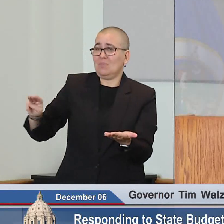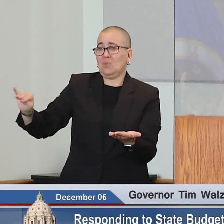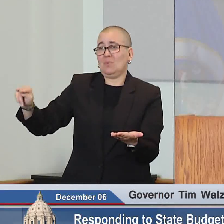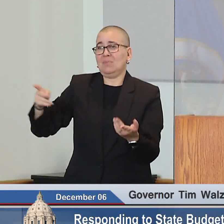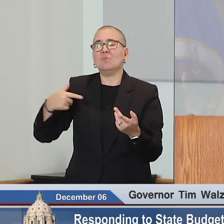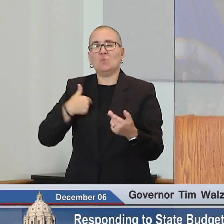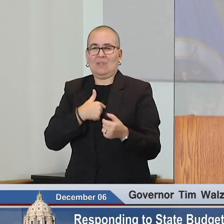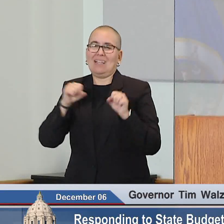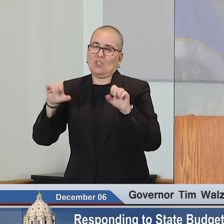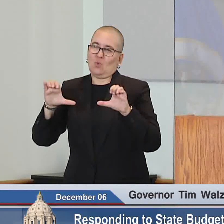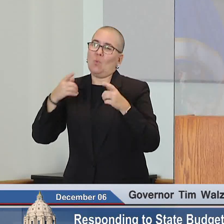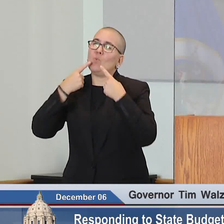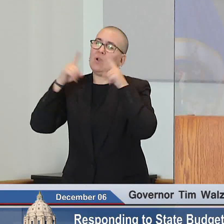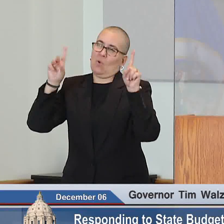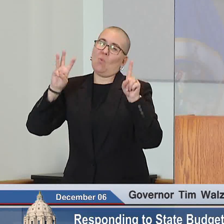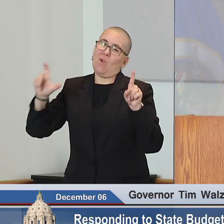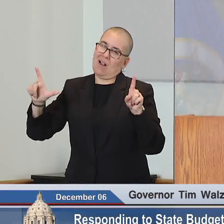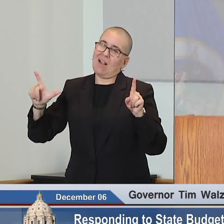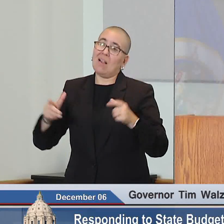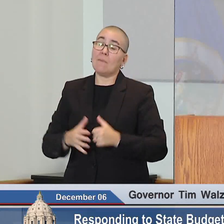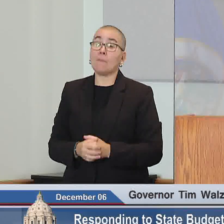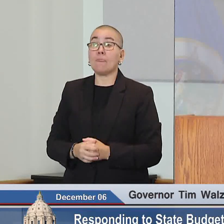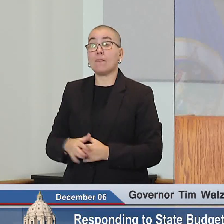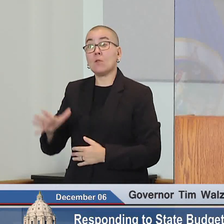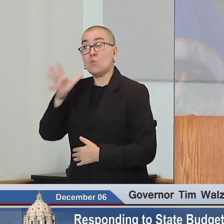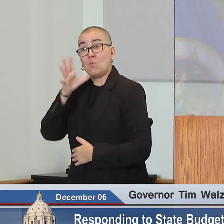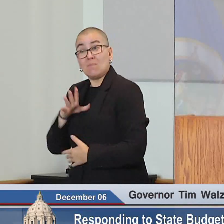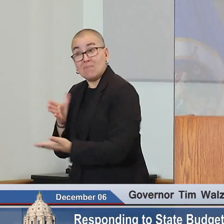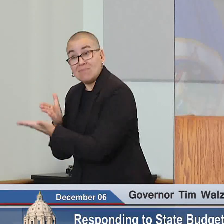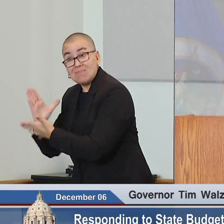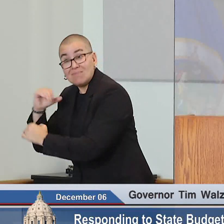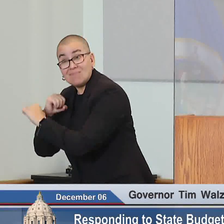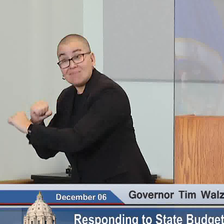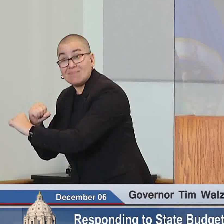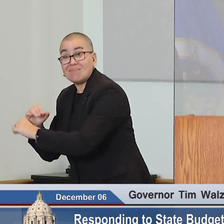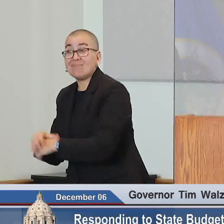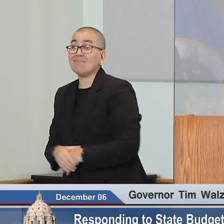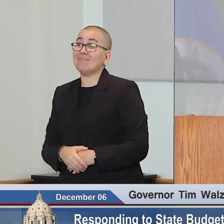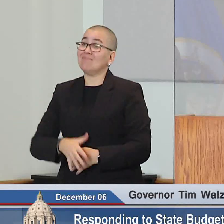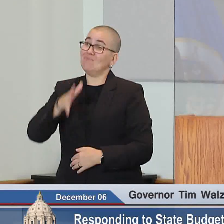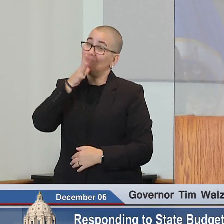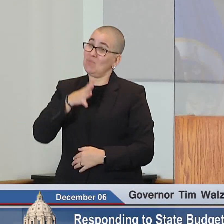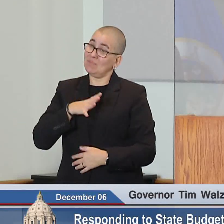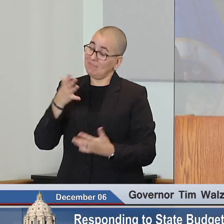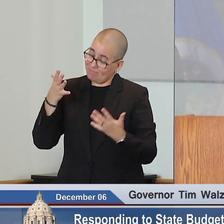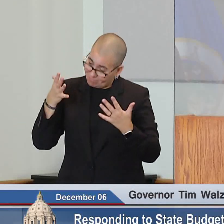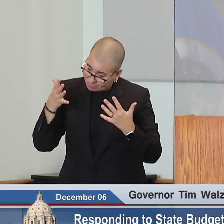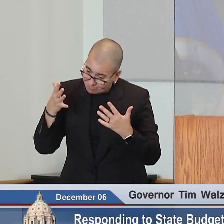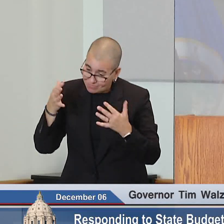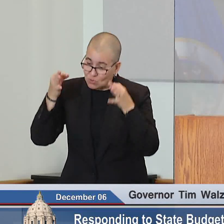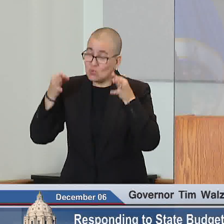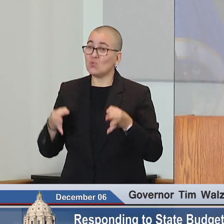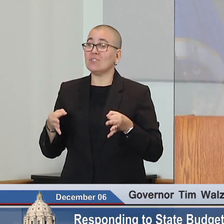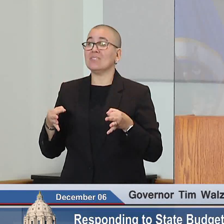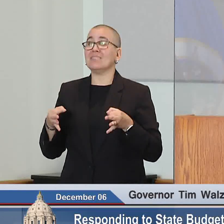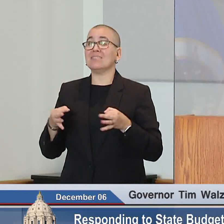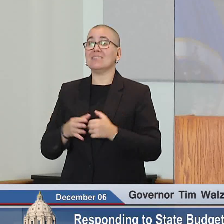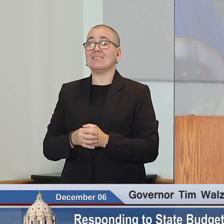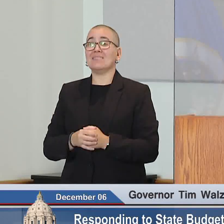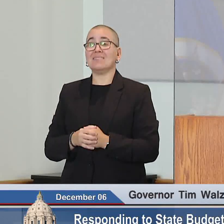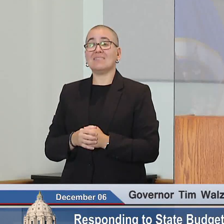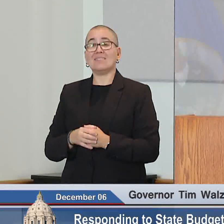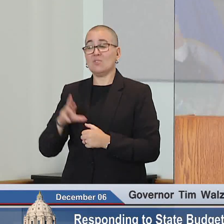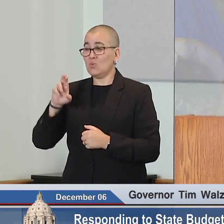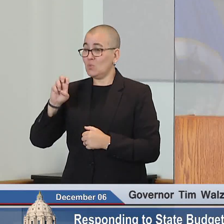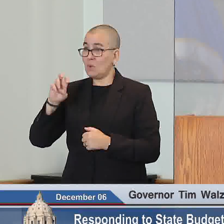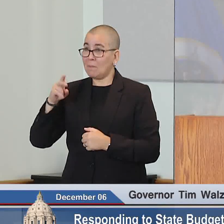we're seeing that, that women's rights and women's choices on their own reproductive rights are going to be protected in Minnesota now. So as companies and businesses and